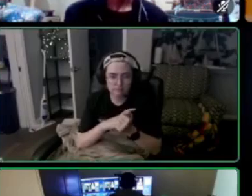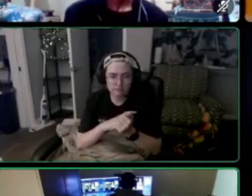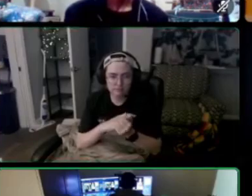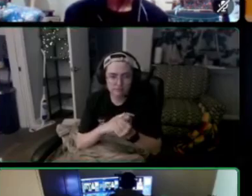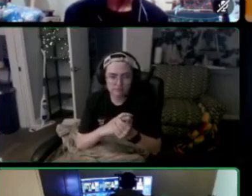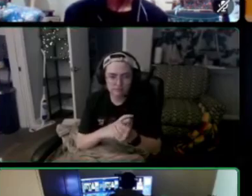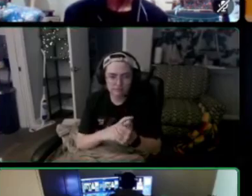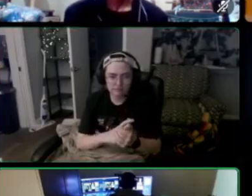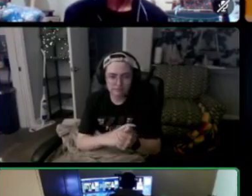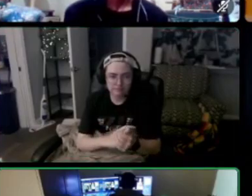it.